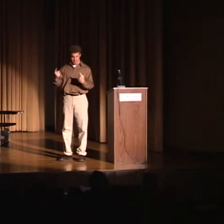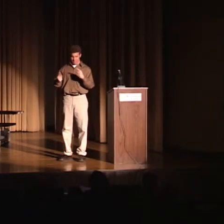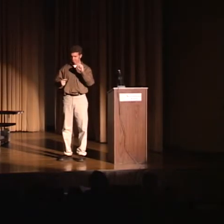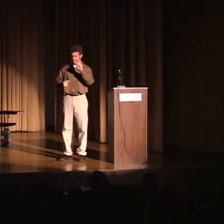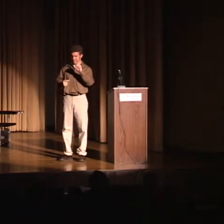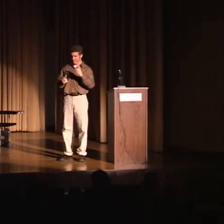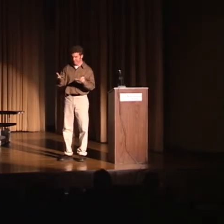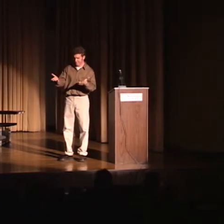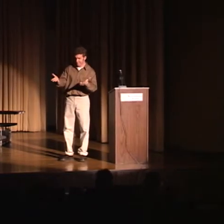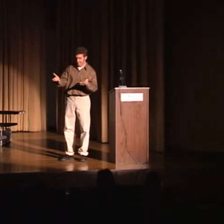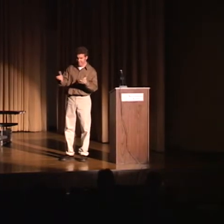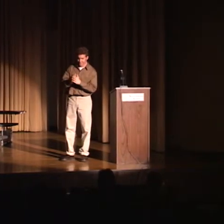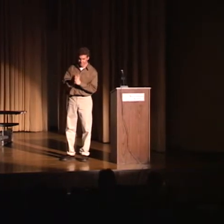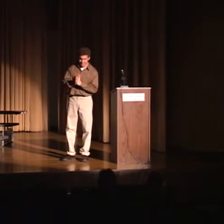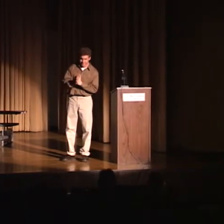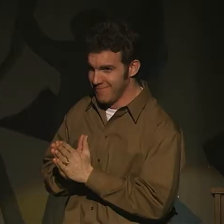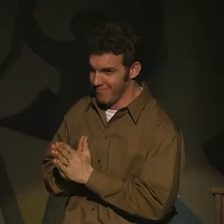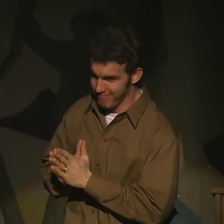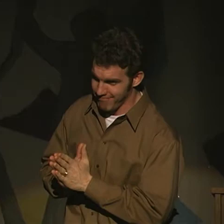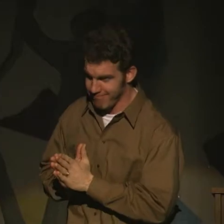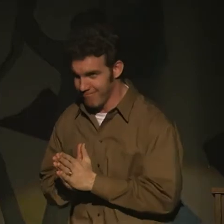You're enjoying the show so far, aren't you? Are you?